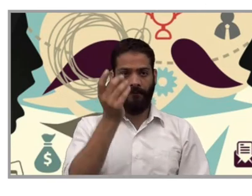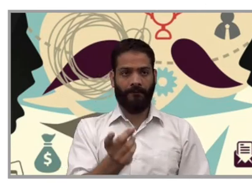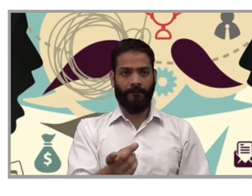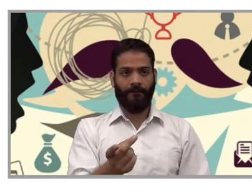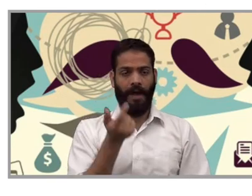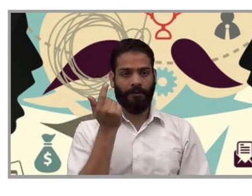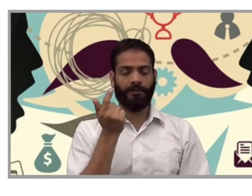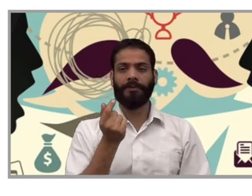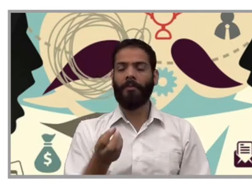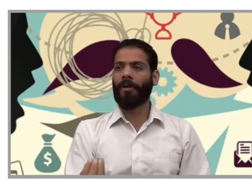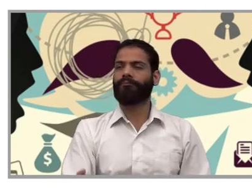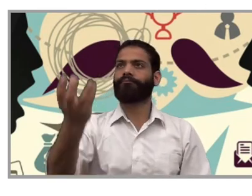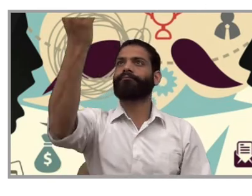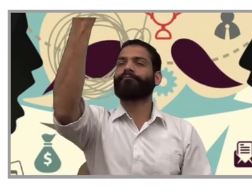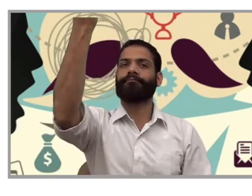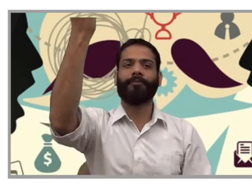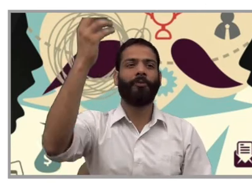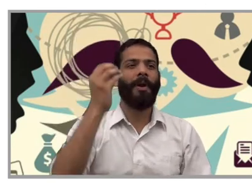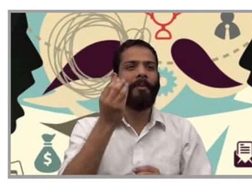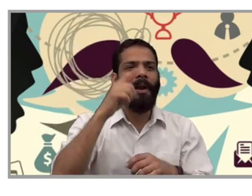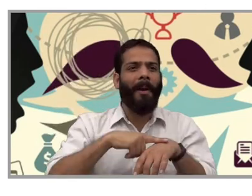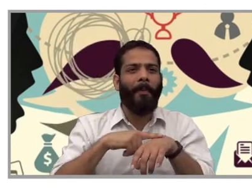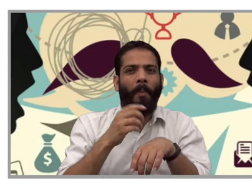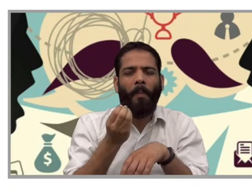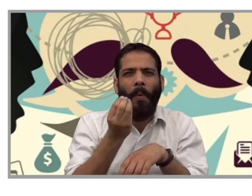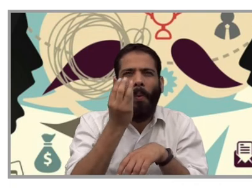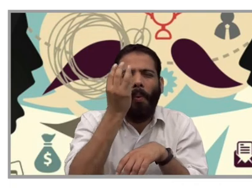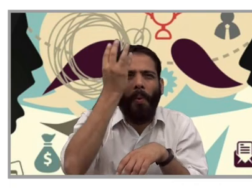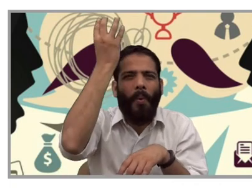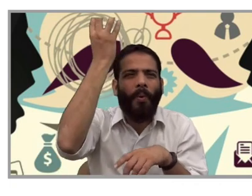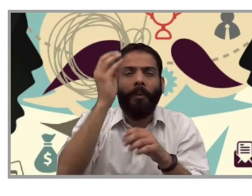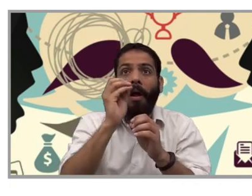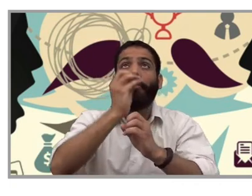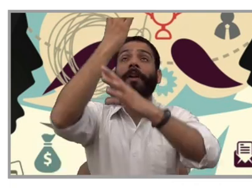plus fast is dawn.